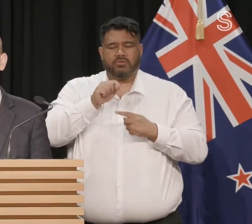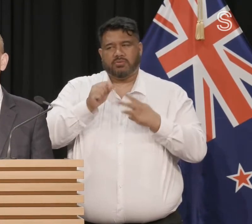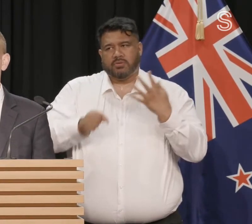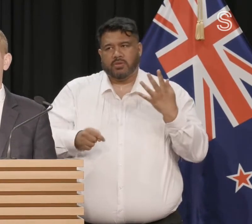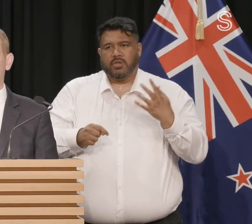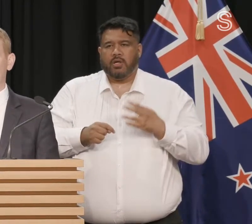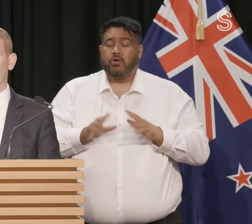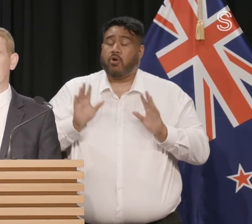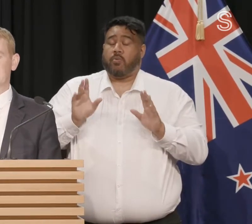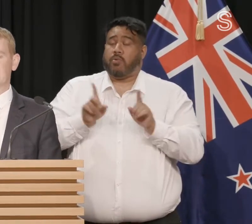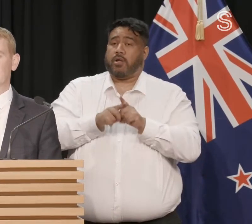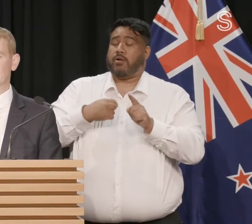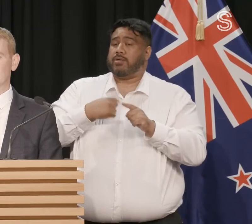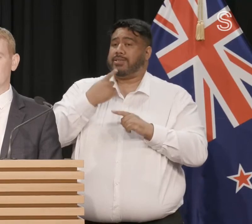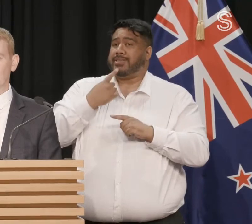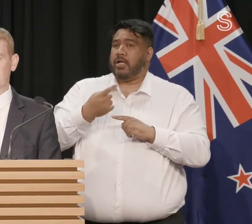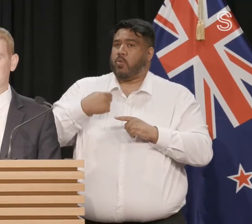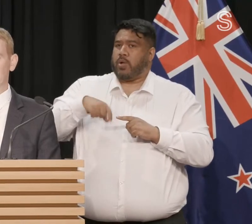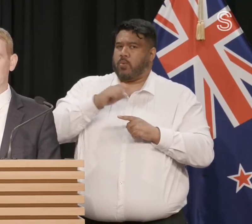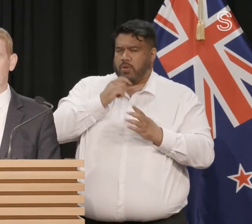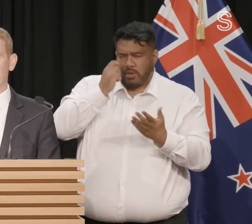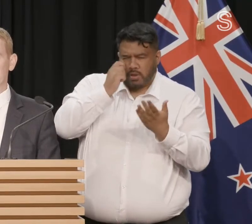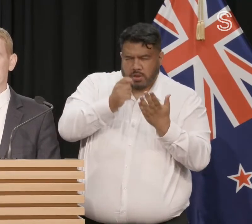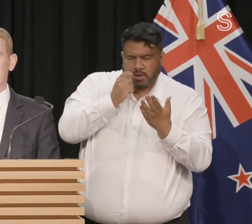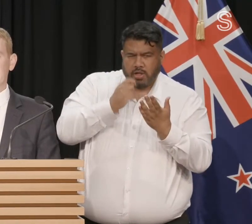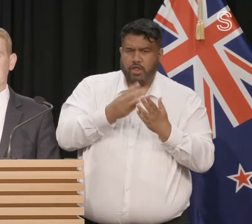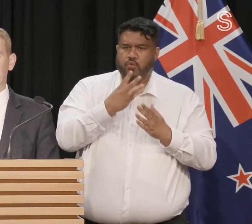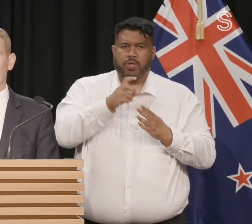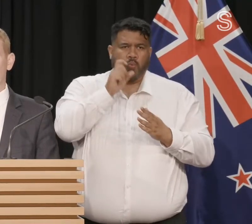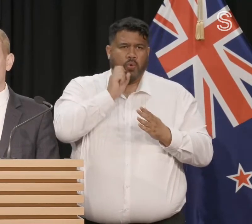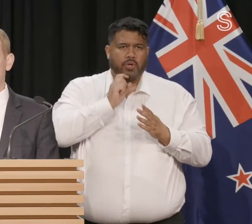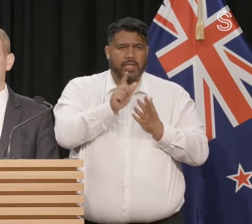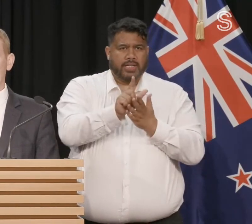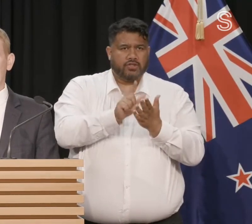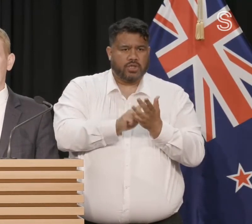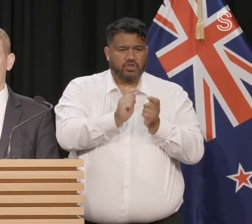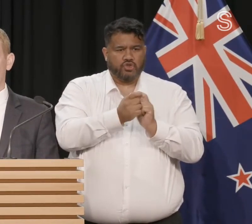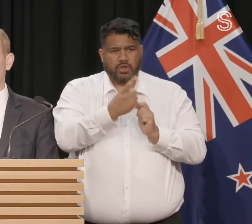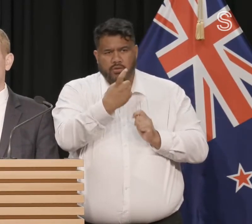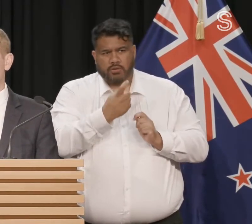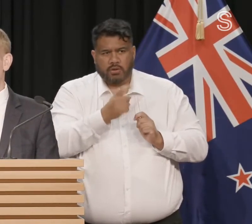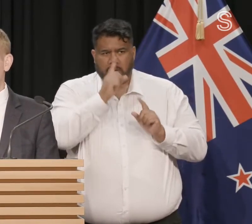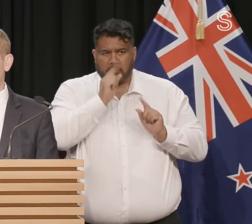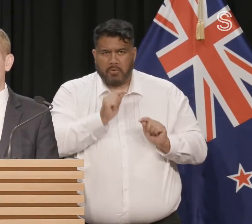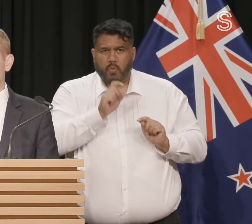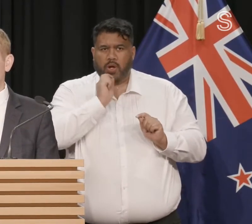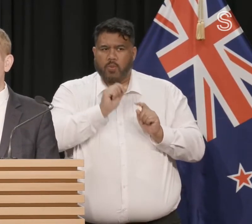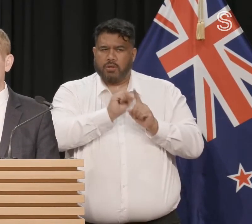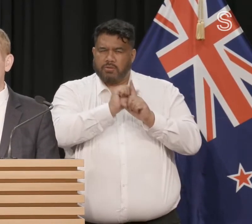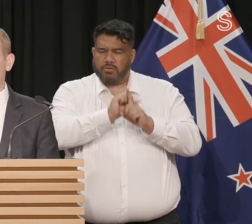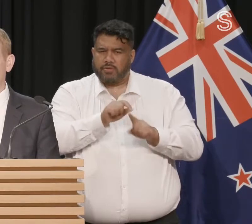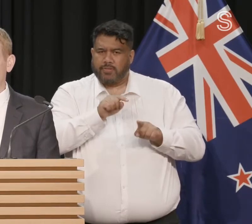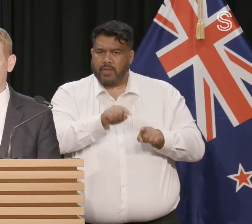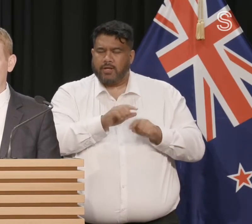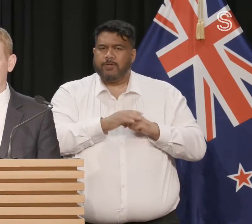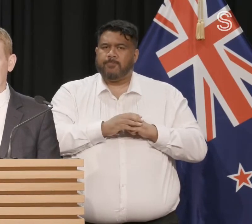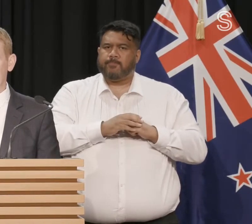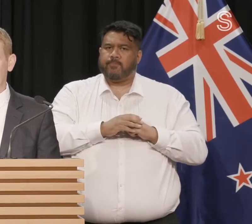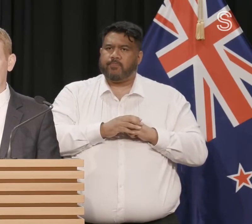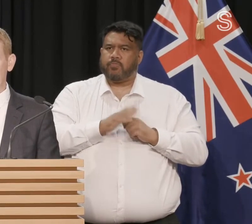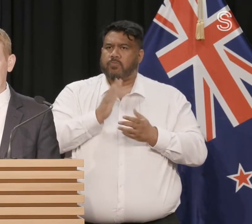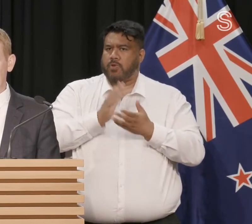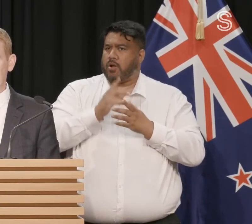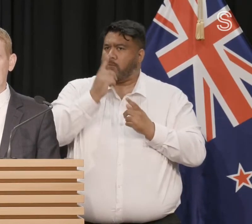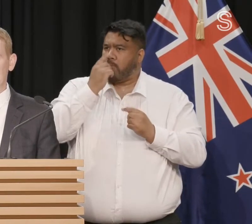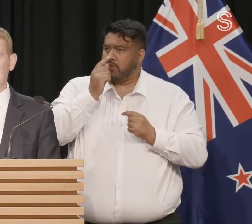I've already indicated that we're going to take a close look at the three waters reforms, that they're certainly leaving open the possibility